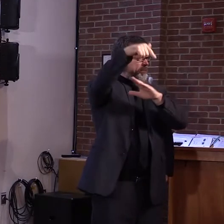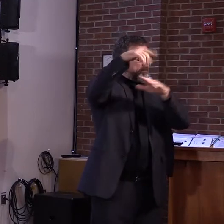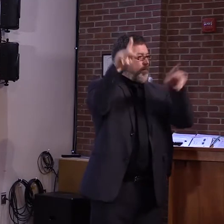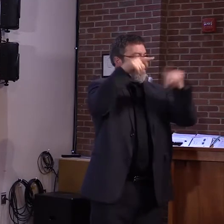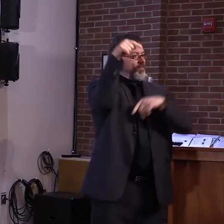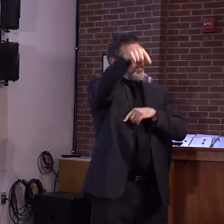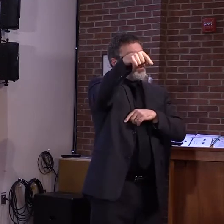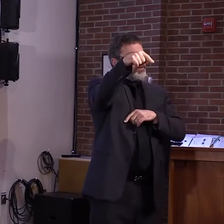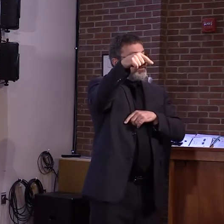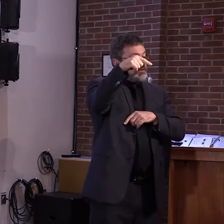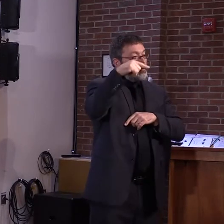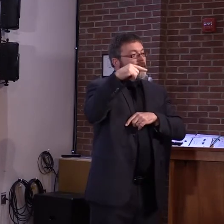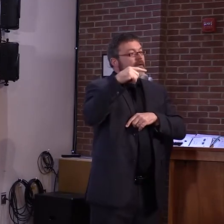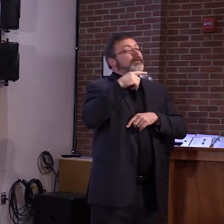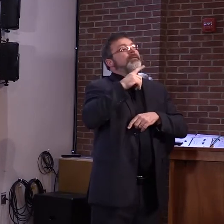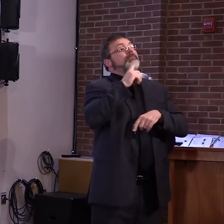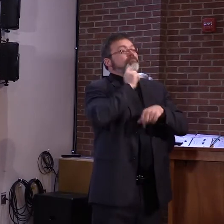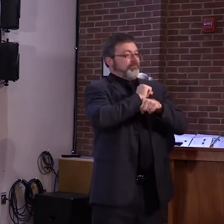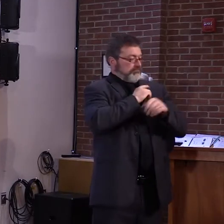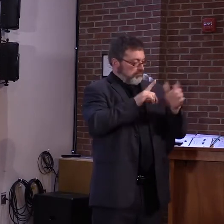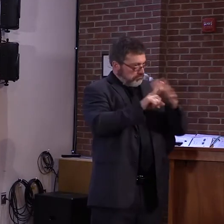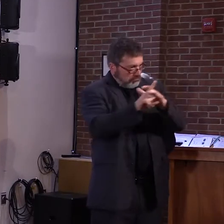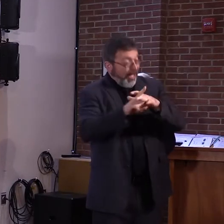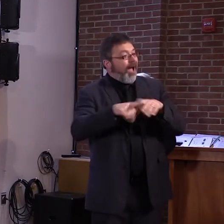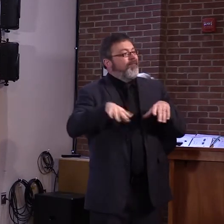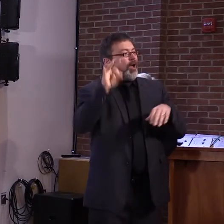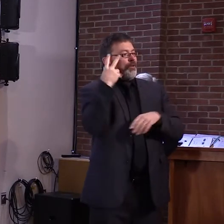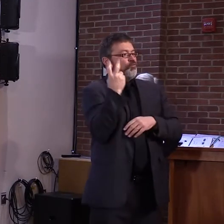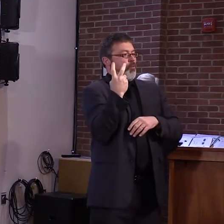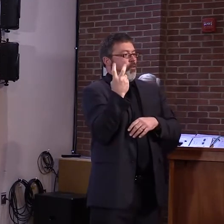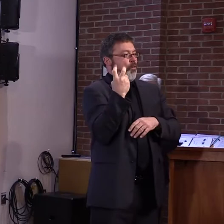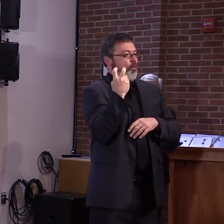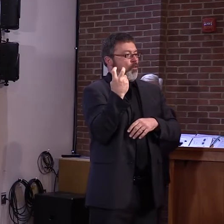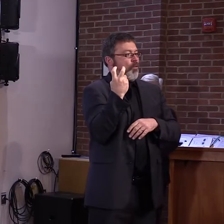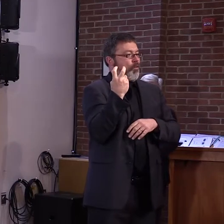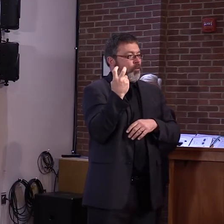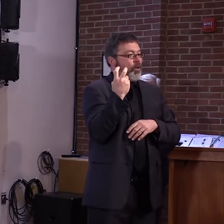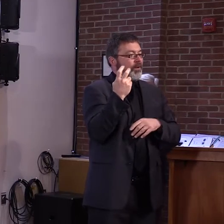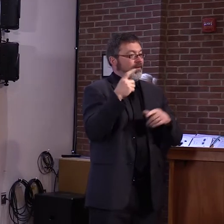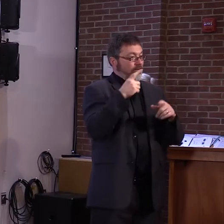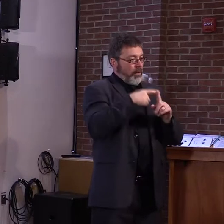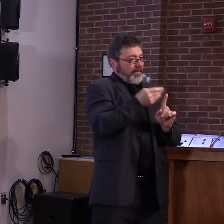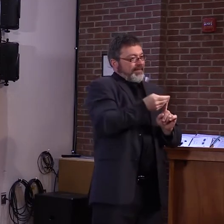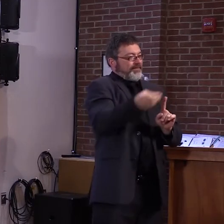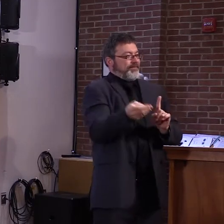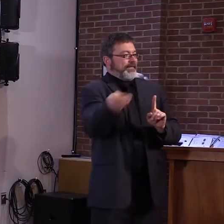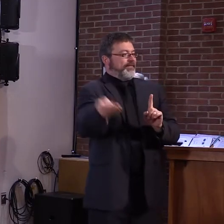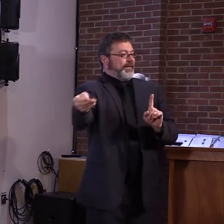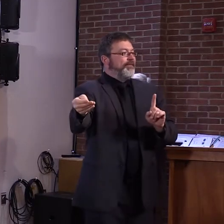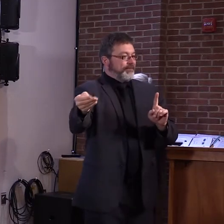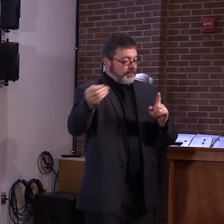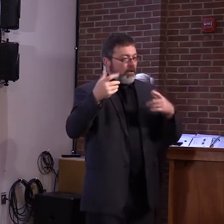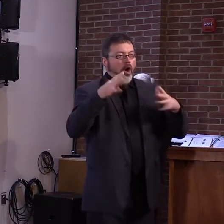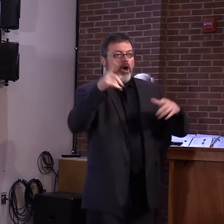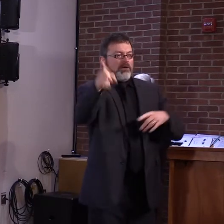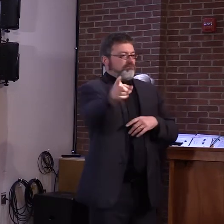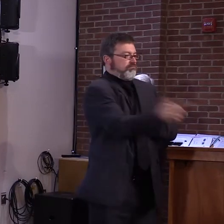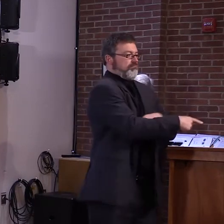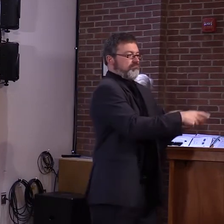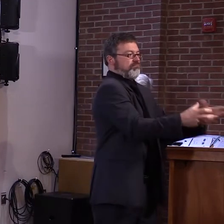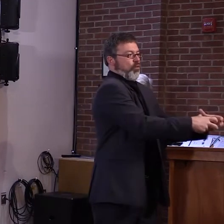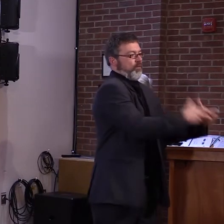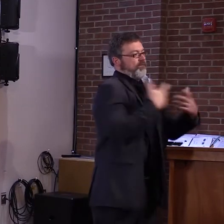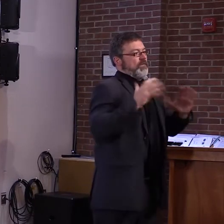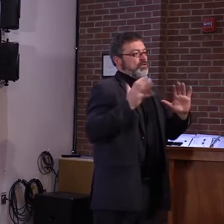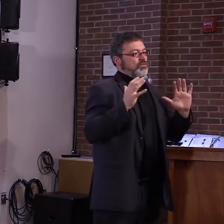and both had previously been identified as close contacts who were in quarantine. 11 of the cases attended a